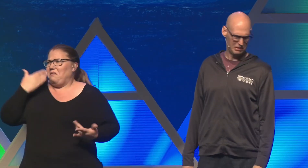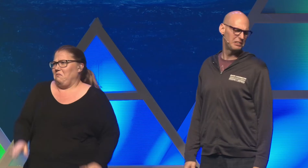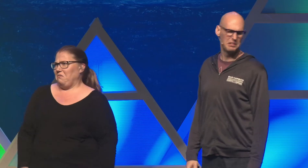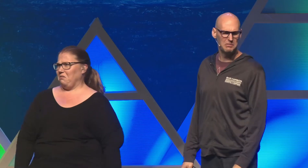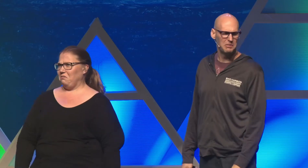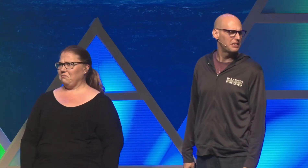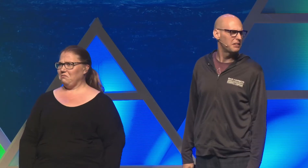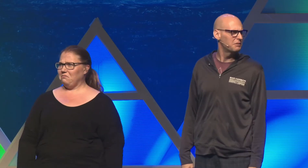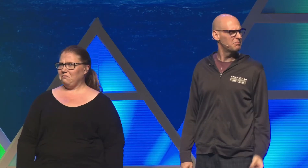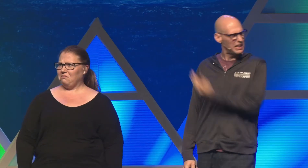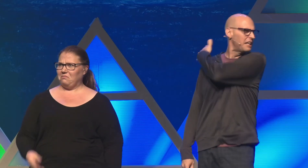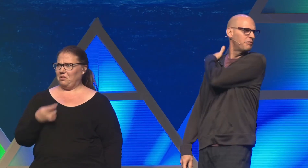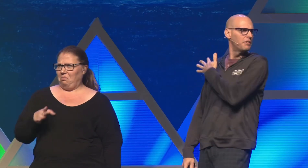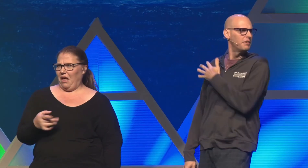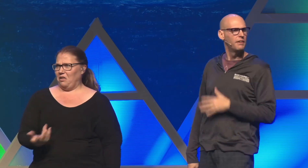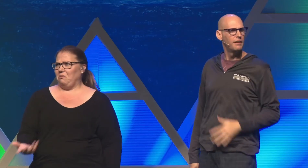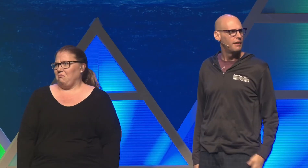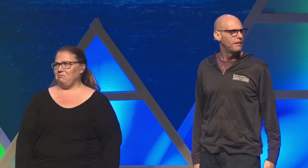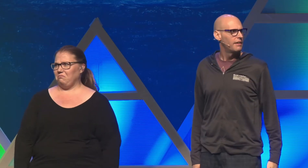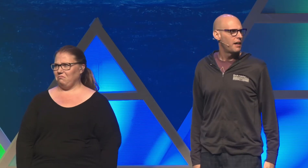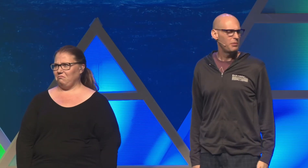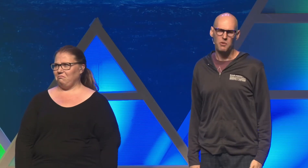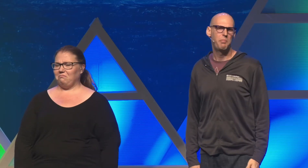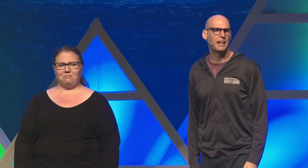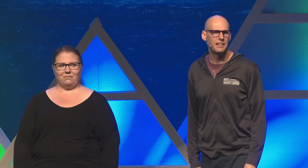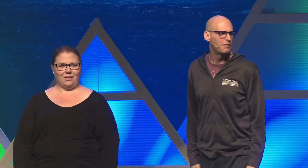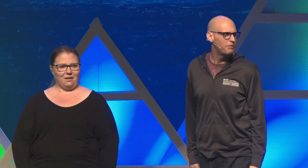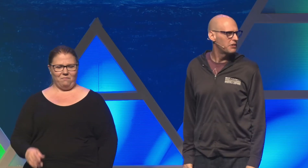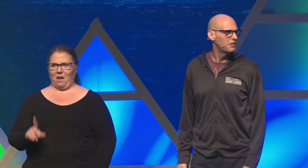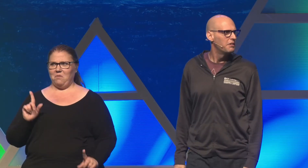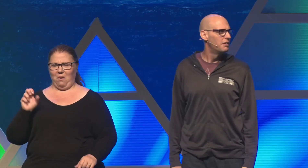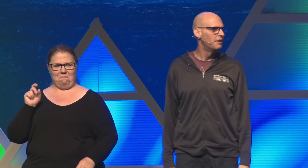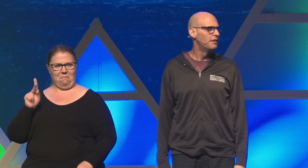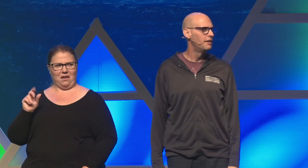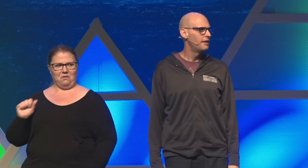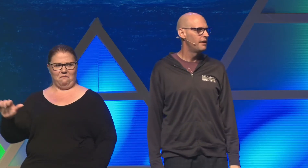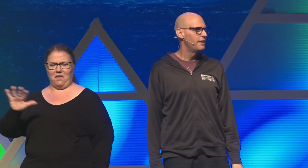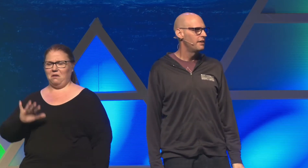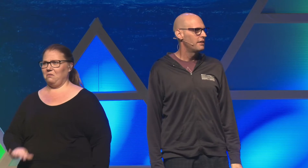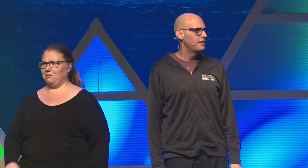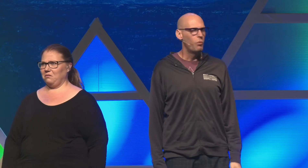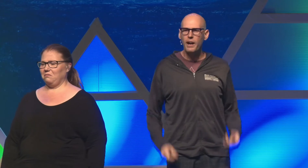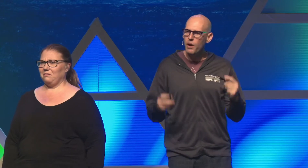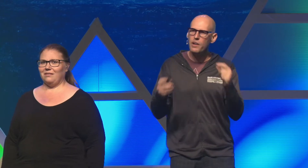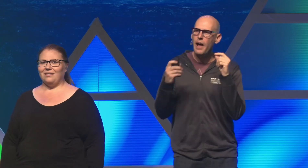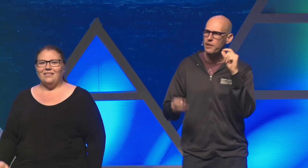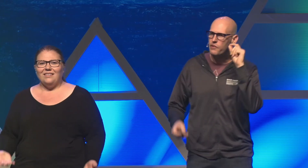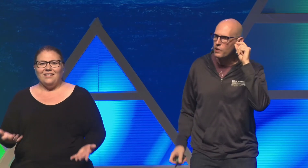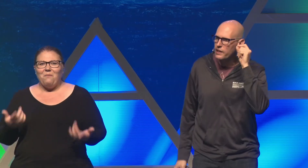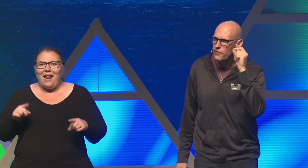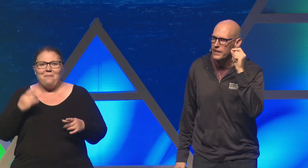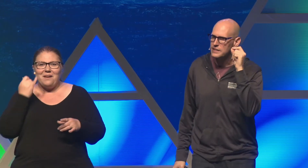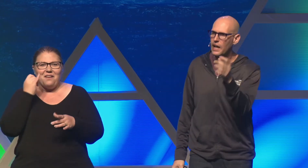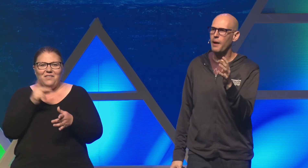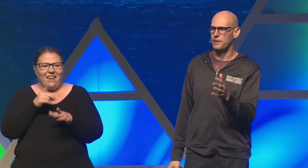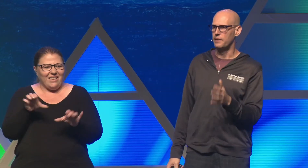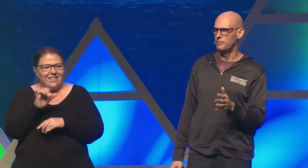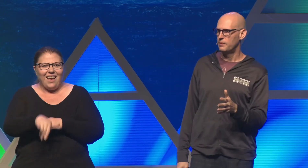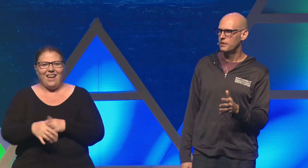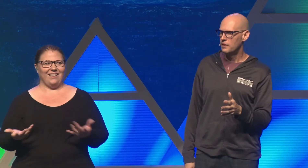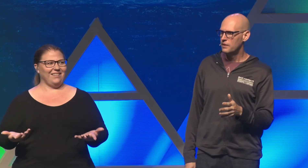I don't like you. Leave. I'm going back to the field. What would have happened if he would have let that